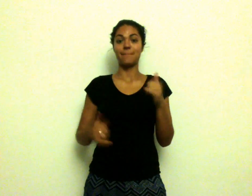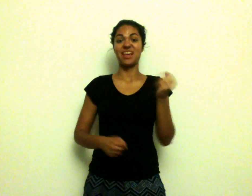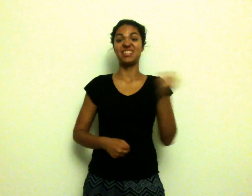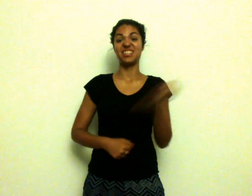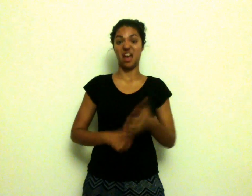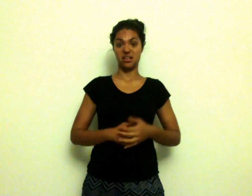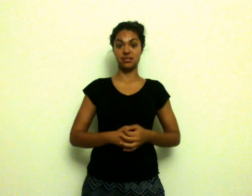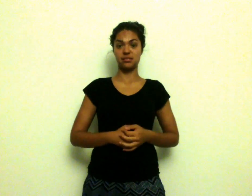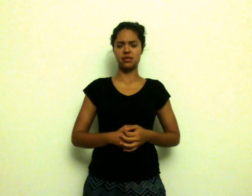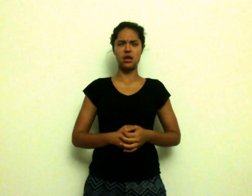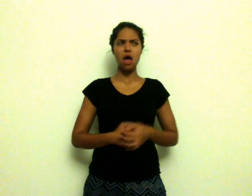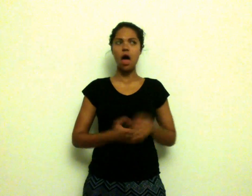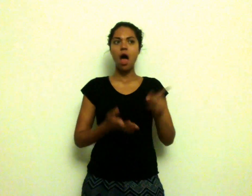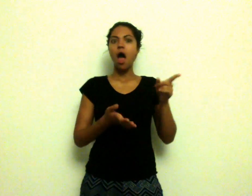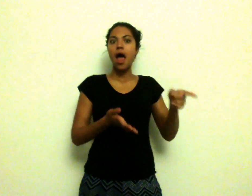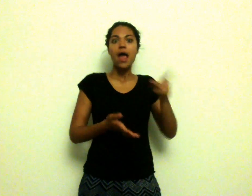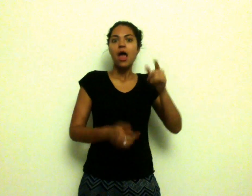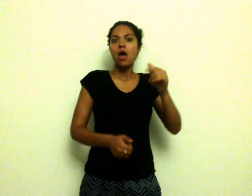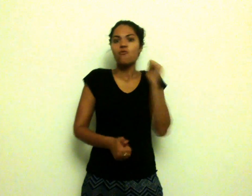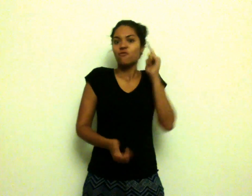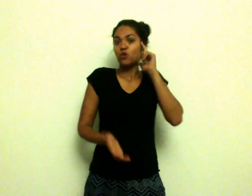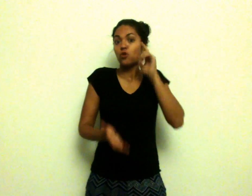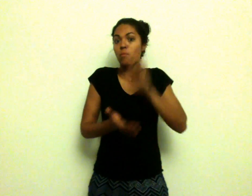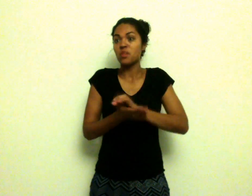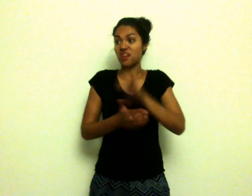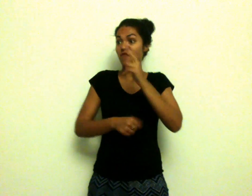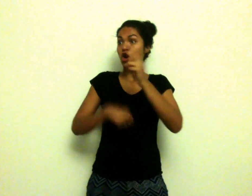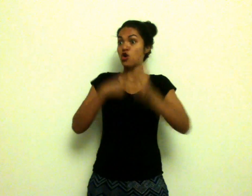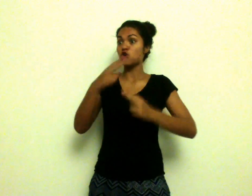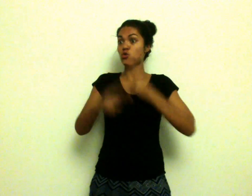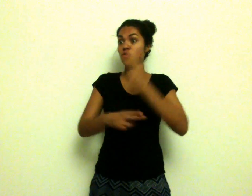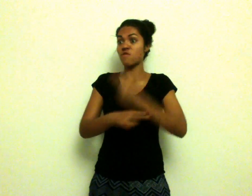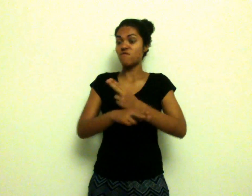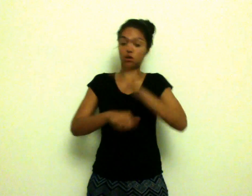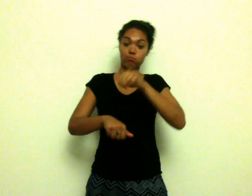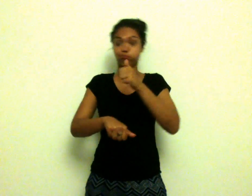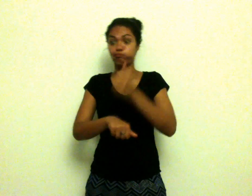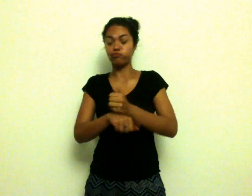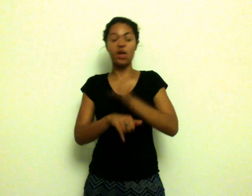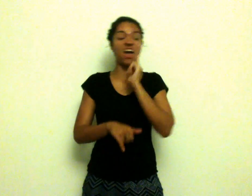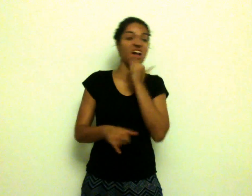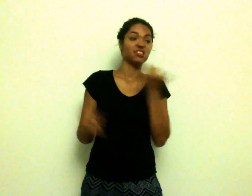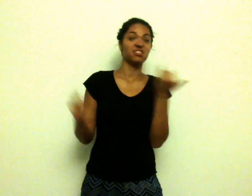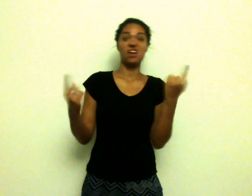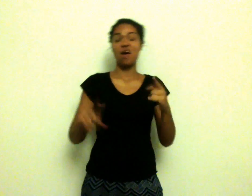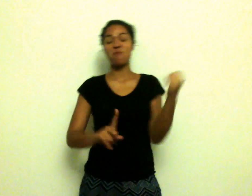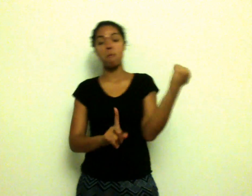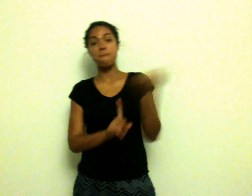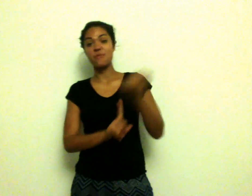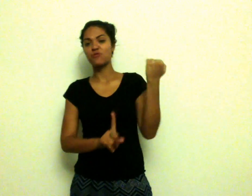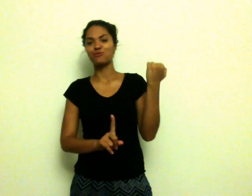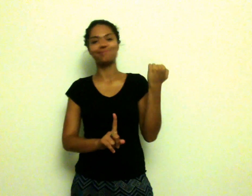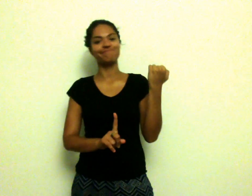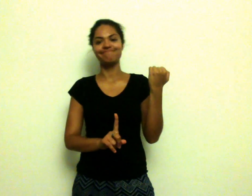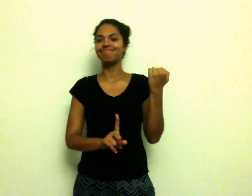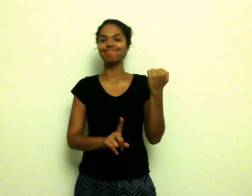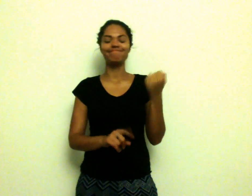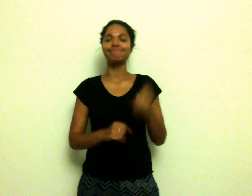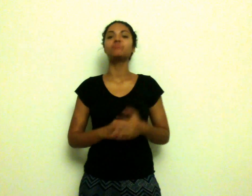subscribe to a totally randomness at the underpinnings of this universe. And here it is what G.K. Chesterton so